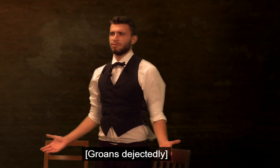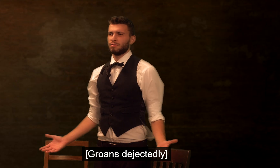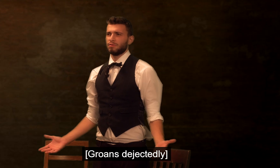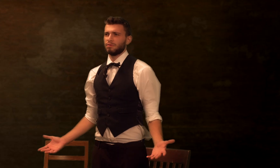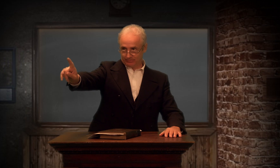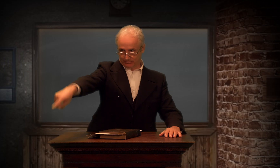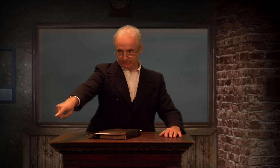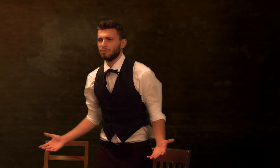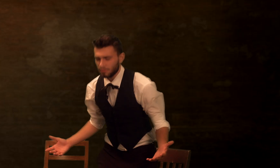Oh.